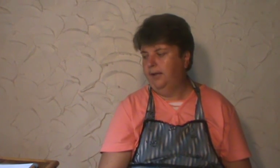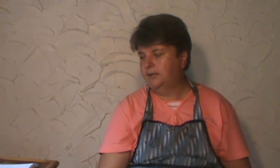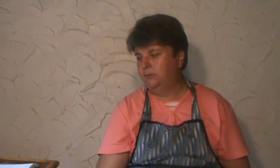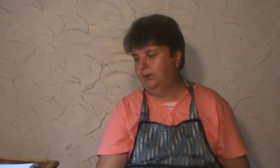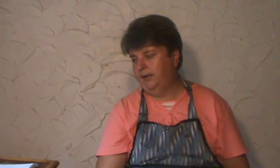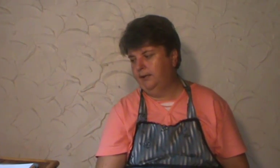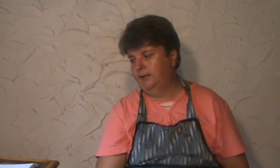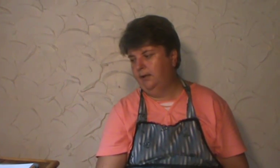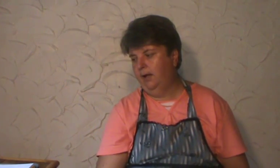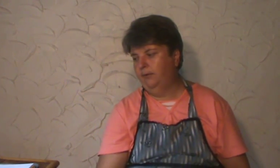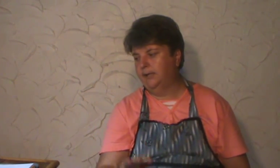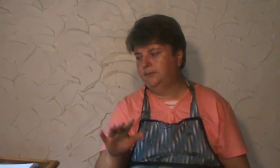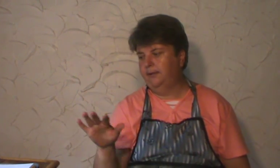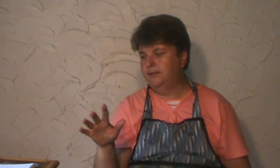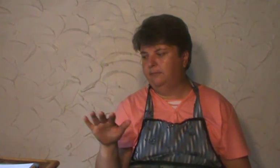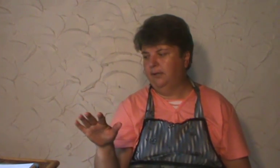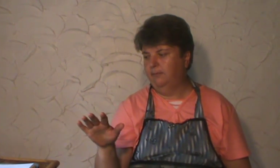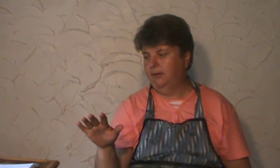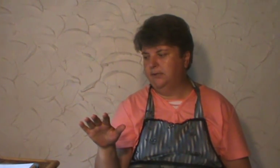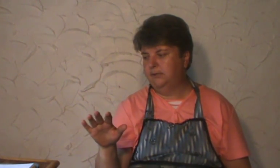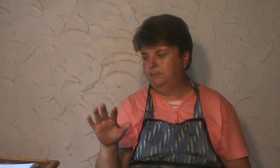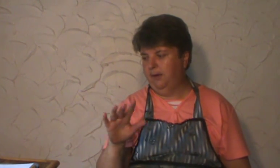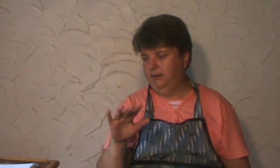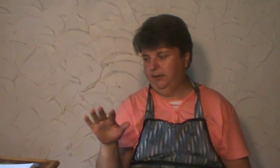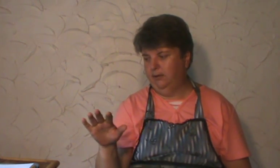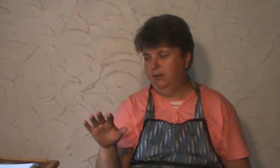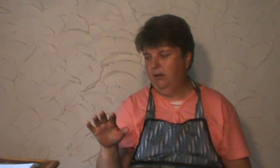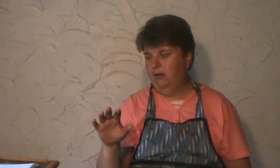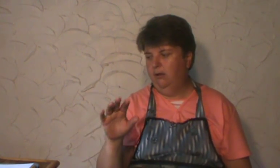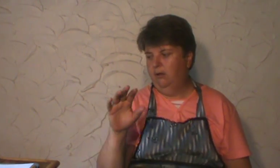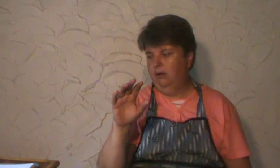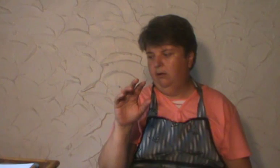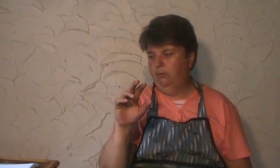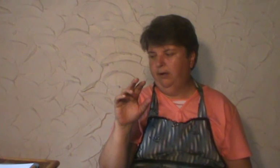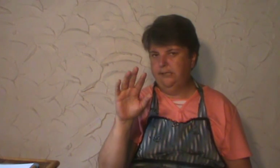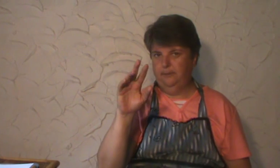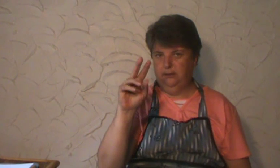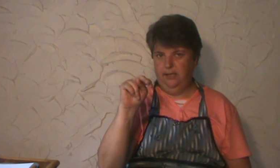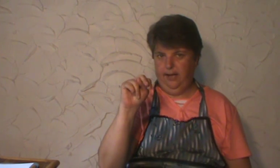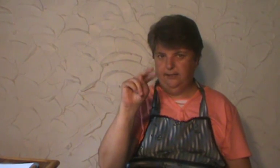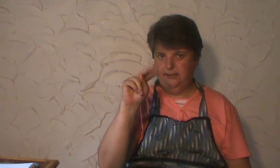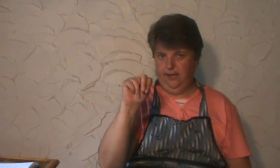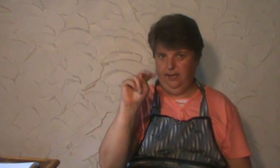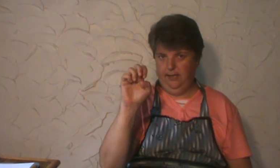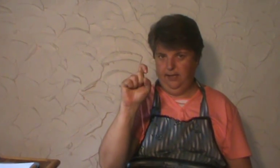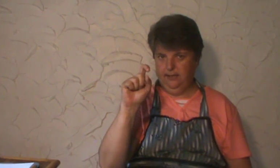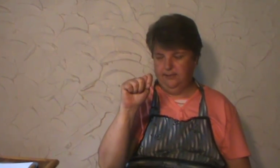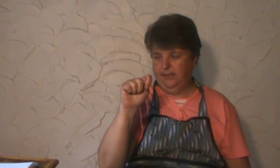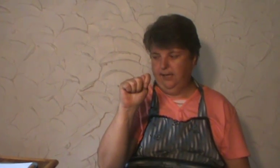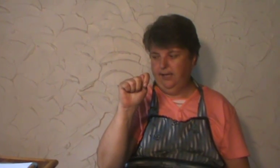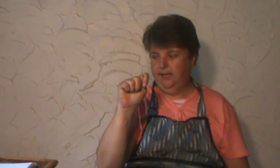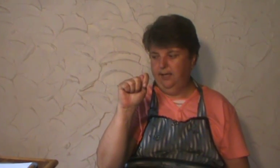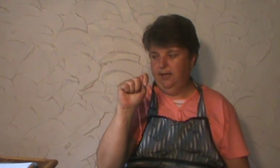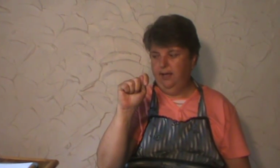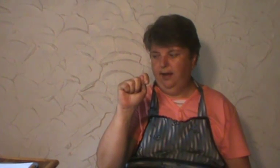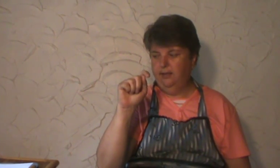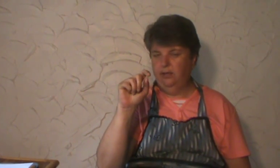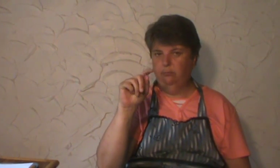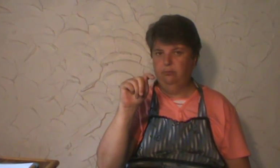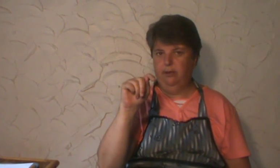Next week, I want to explain something about spelling. When I spell next, N-E-X-T, and then